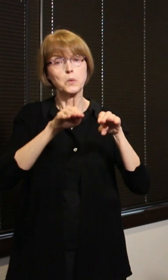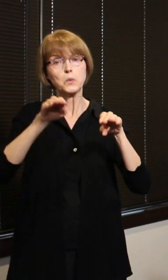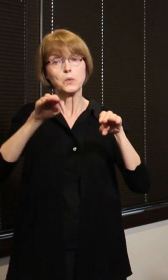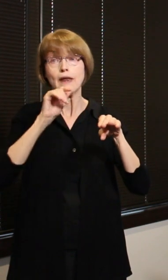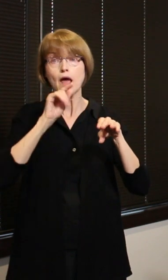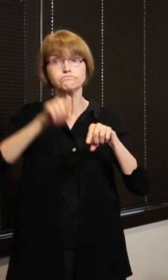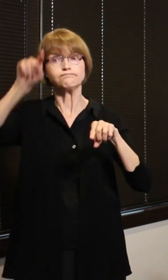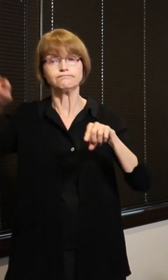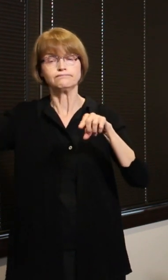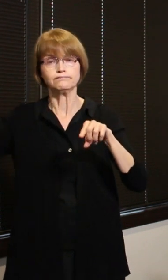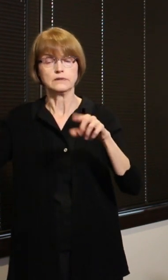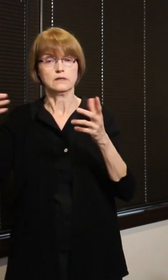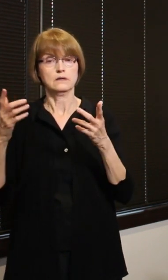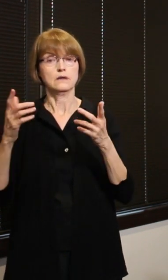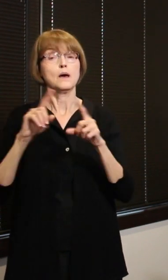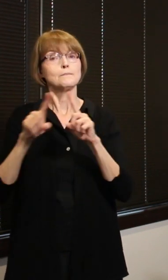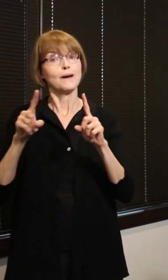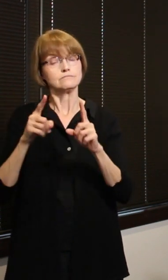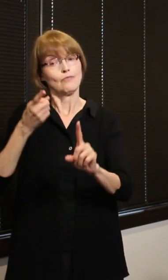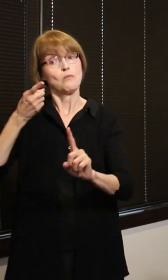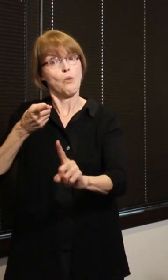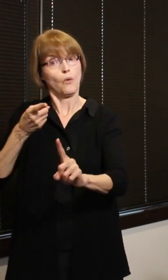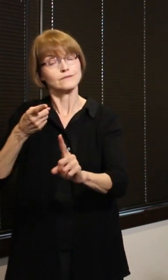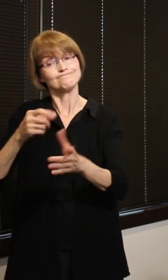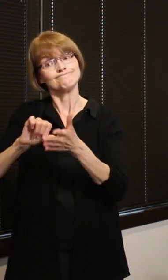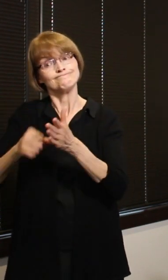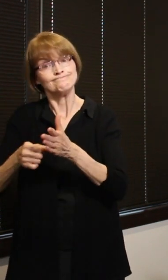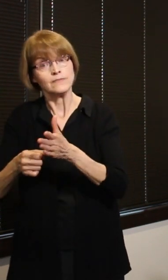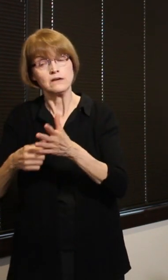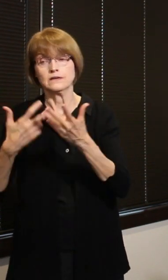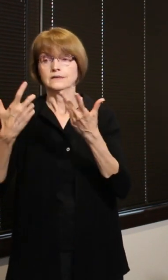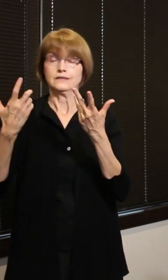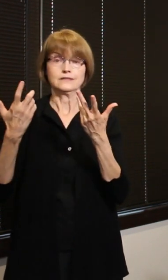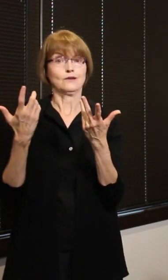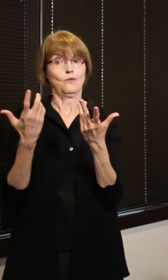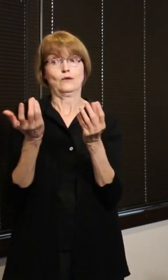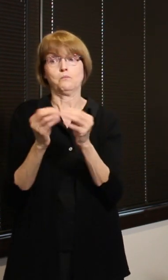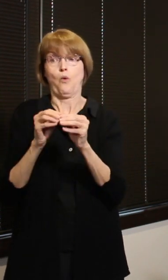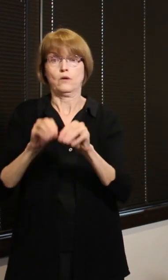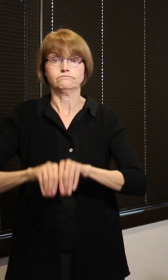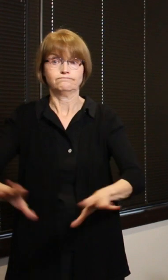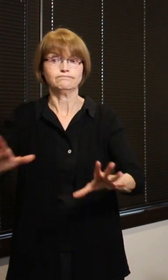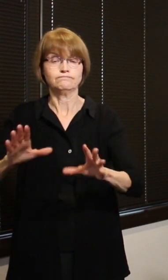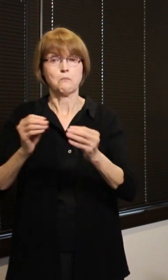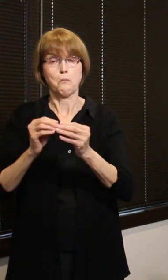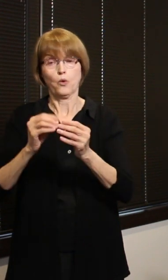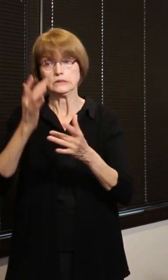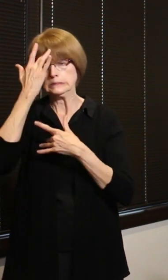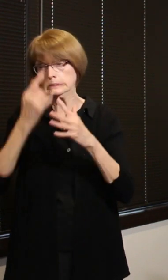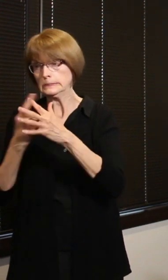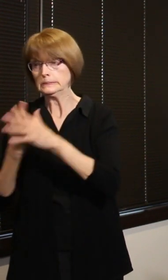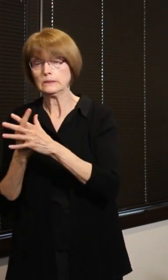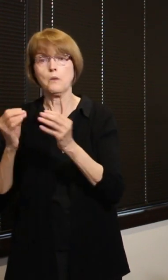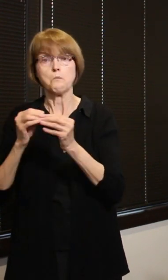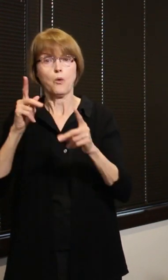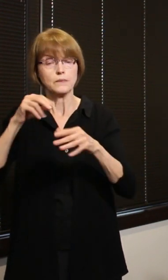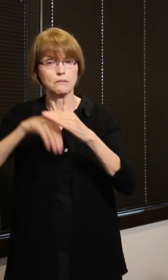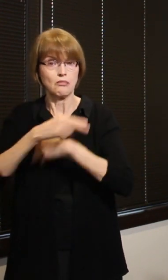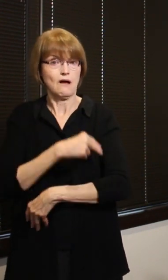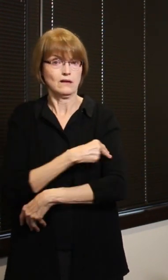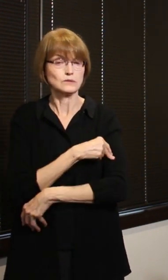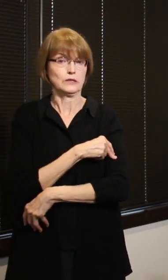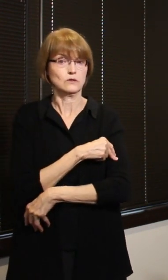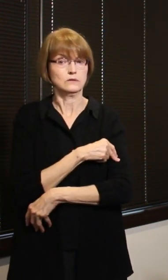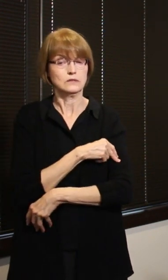increased transmission. We're seeing increase in cases, increase in hospitalizations, and so we need to do everything that we can to interrupt